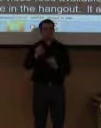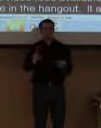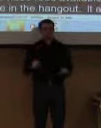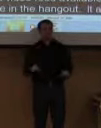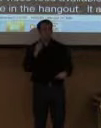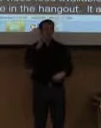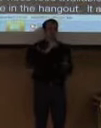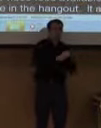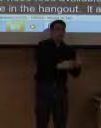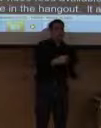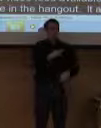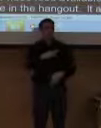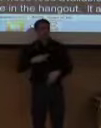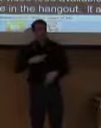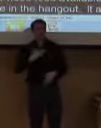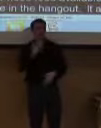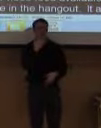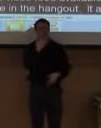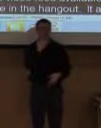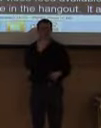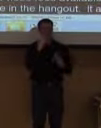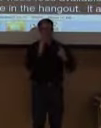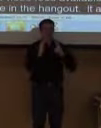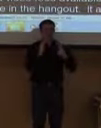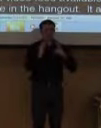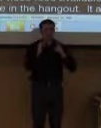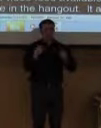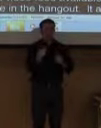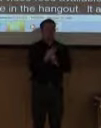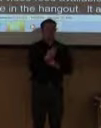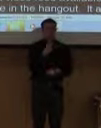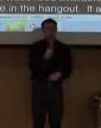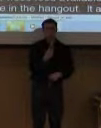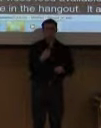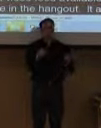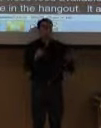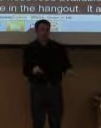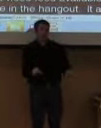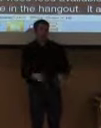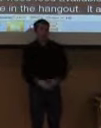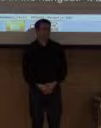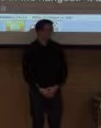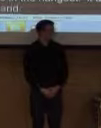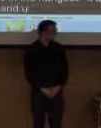student or faculty member has a preferred communication method of using their voice, they have that option.